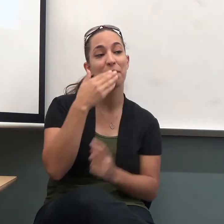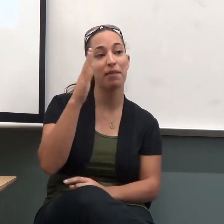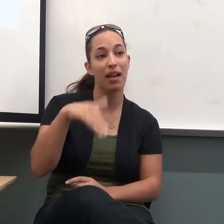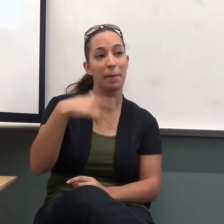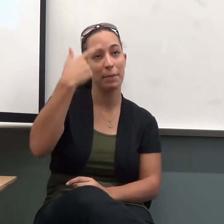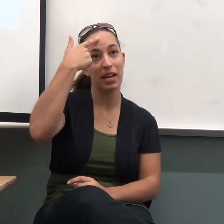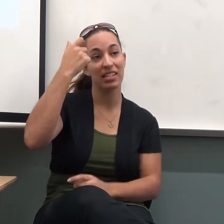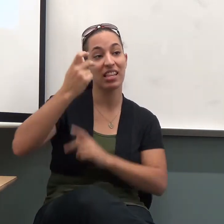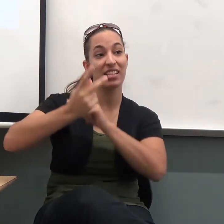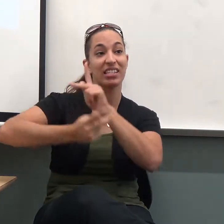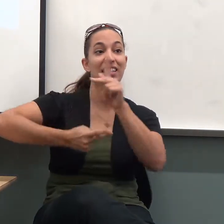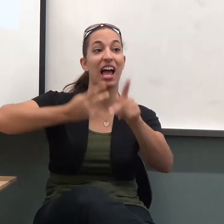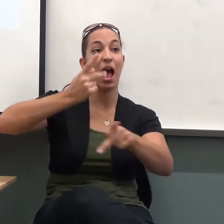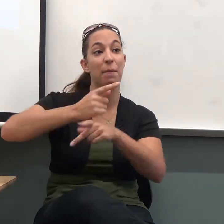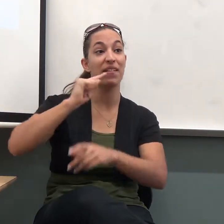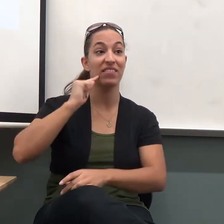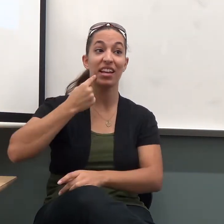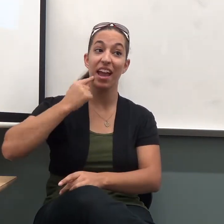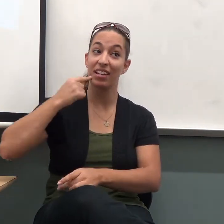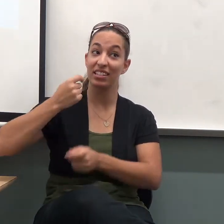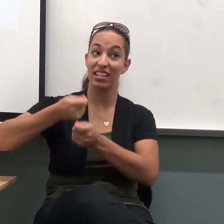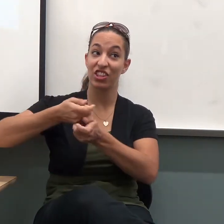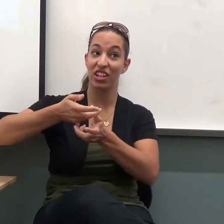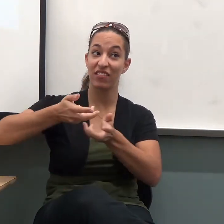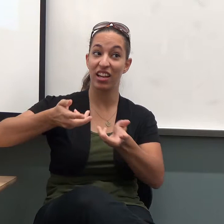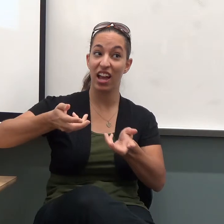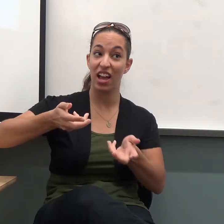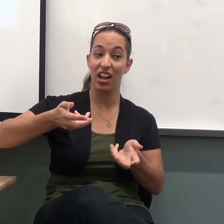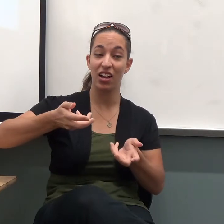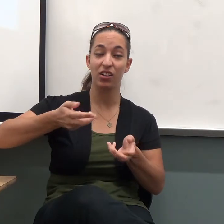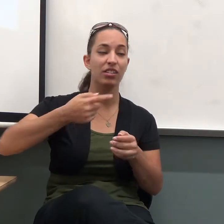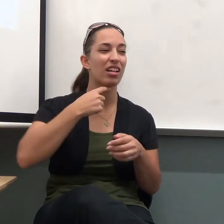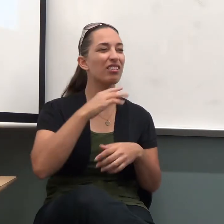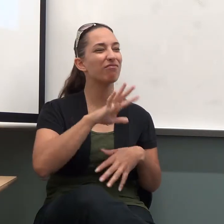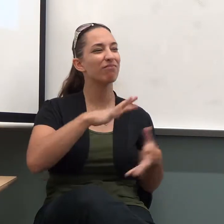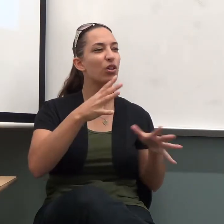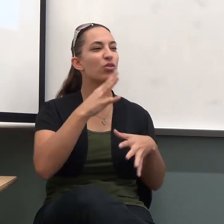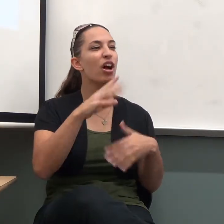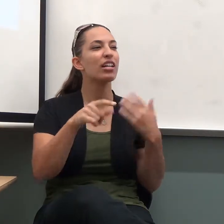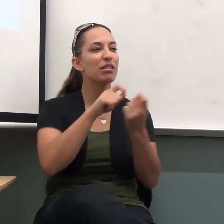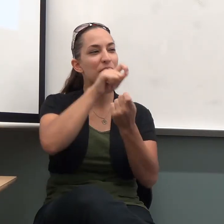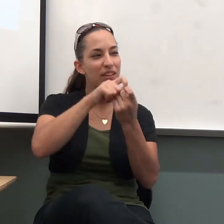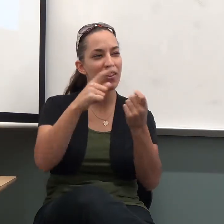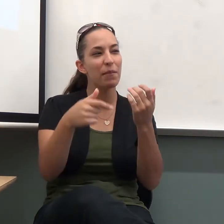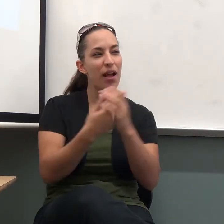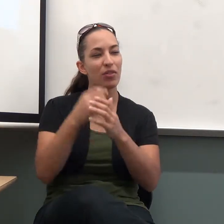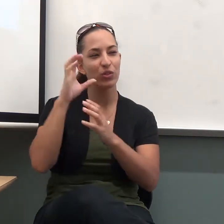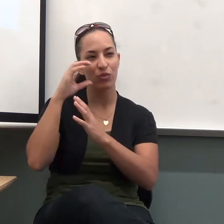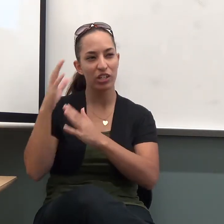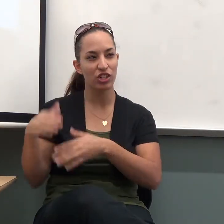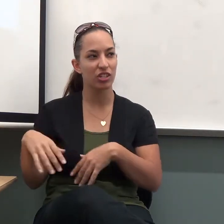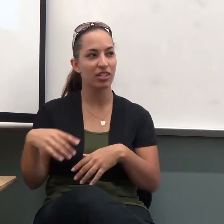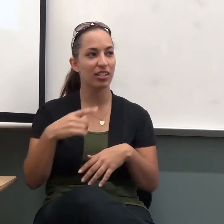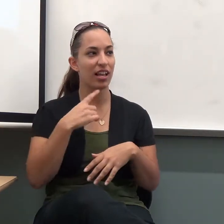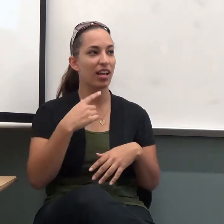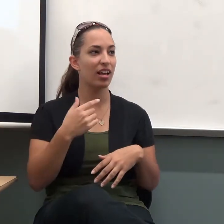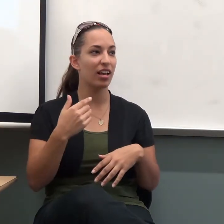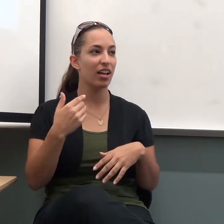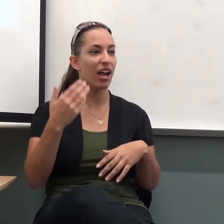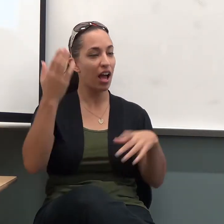type of candy they're I don't know about that. We're talking about strangers here. I mean, with strangers, I went to a stranger's house